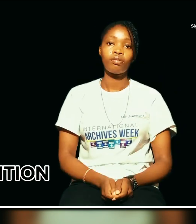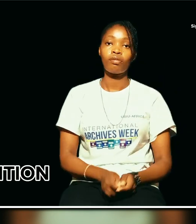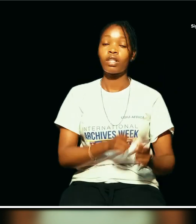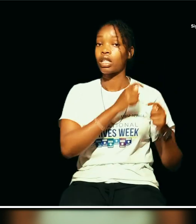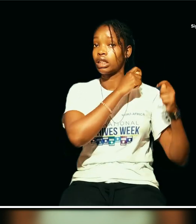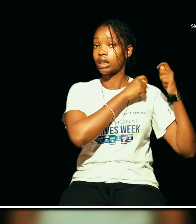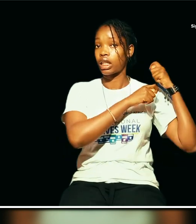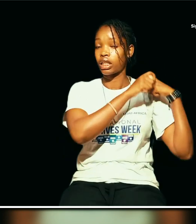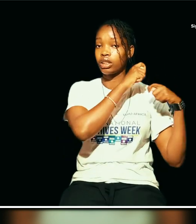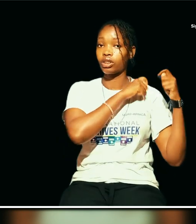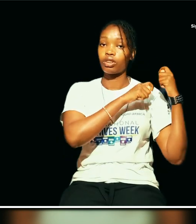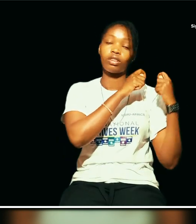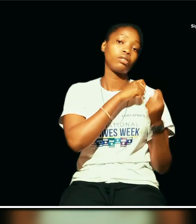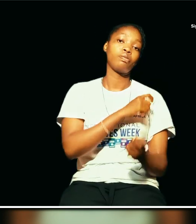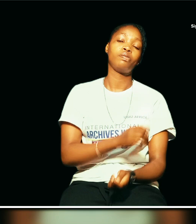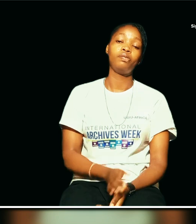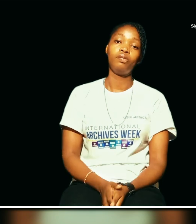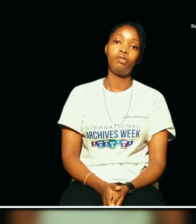tradition,